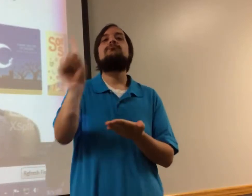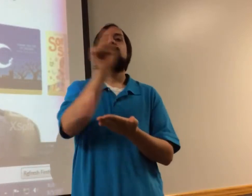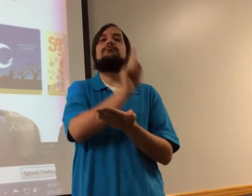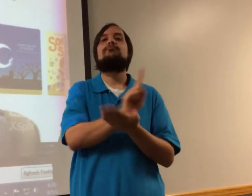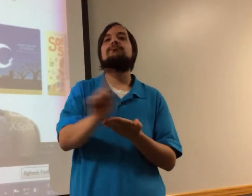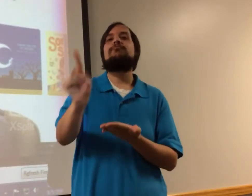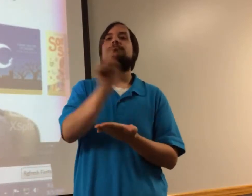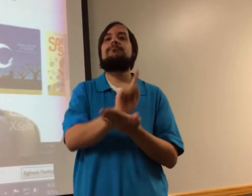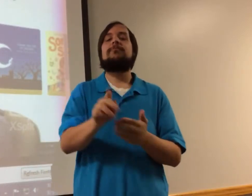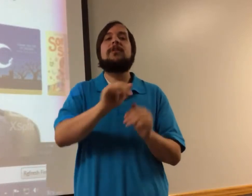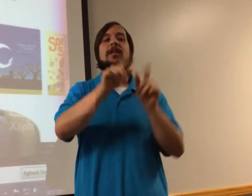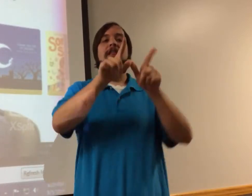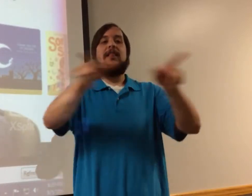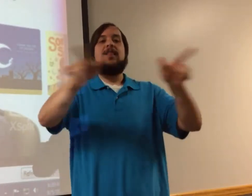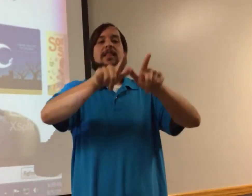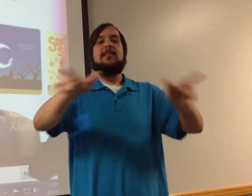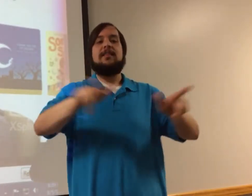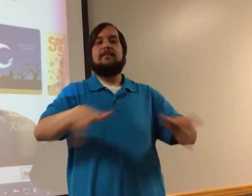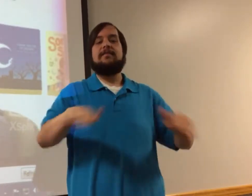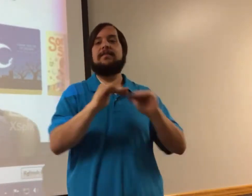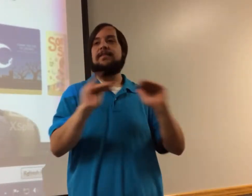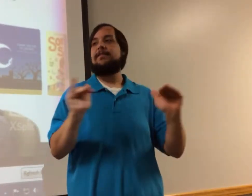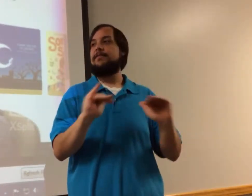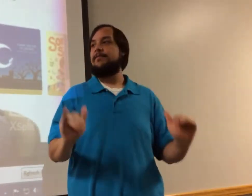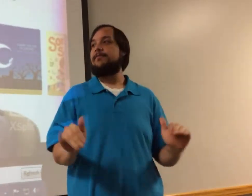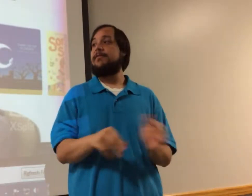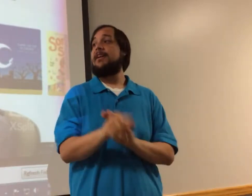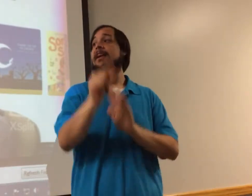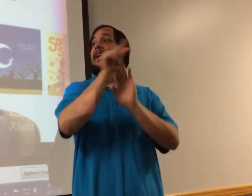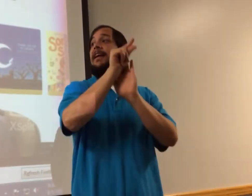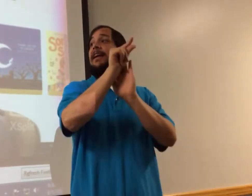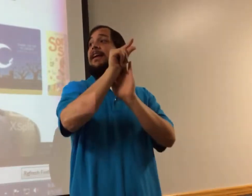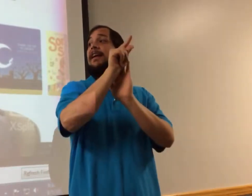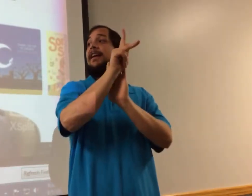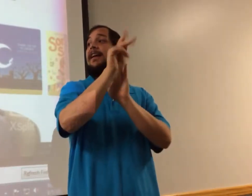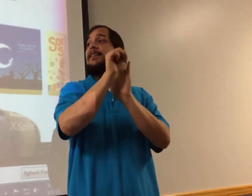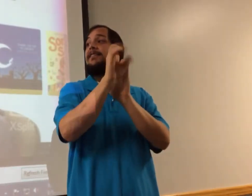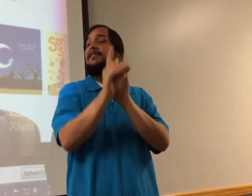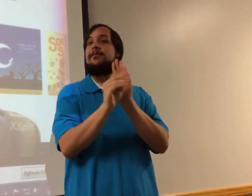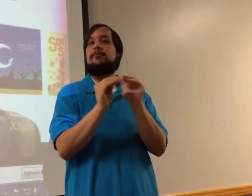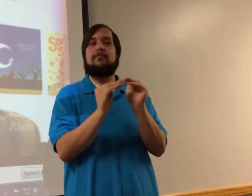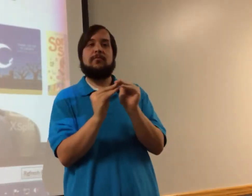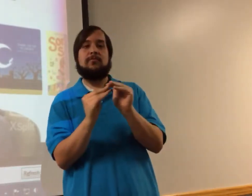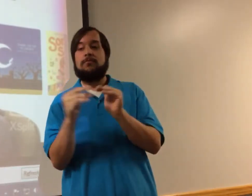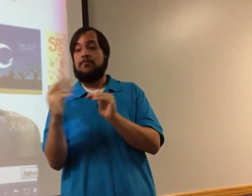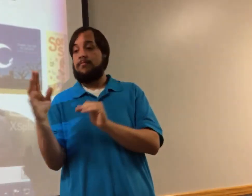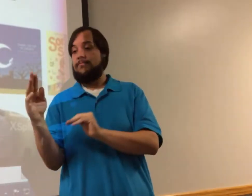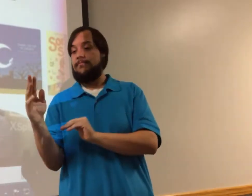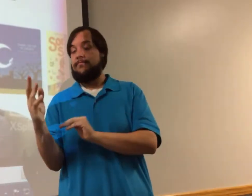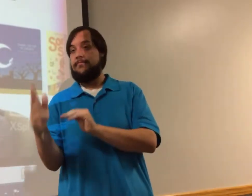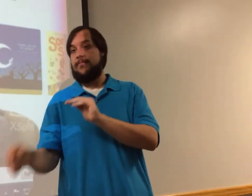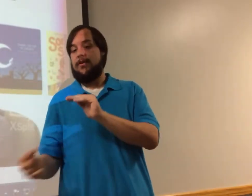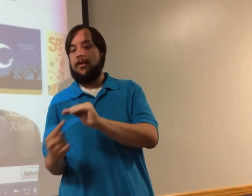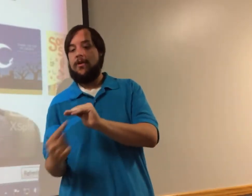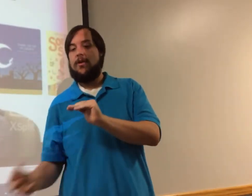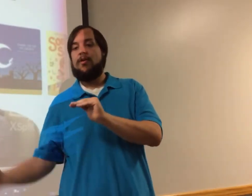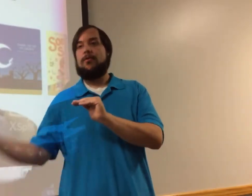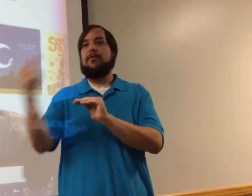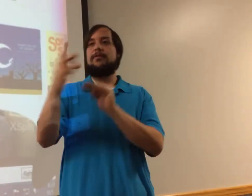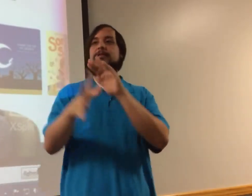in all levels. And KSD actually goes through senior high school.